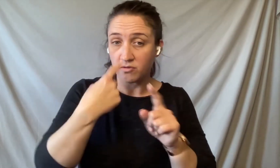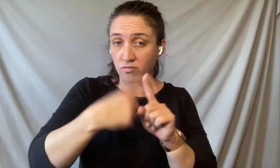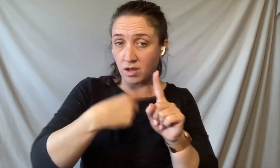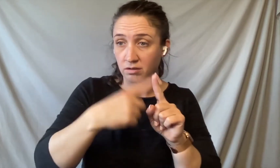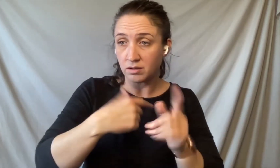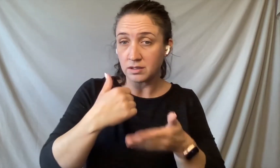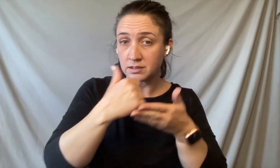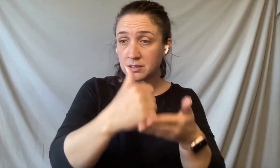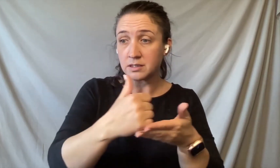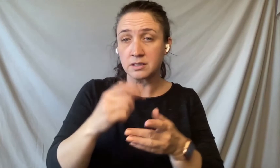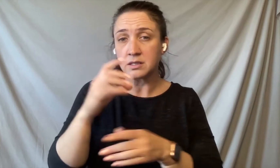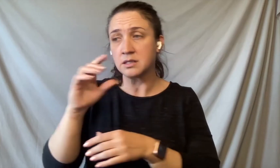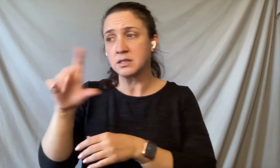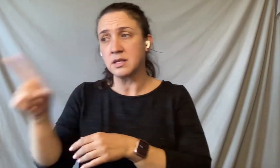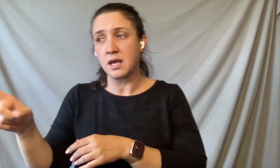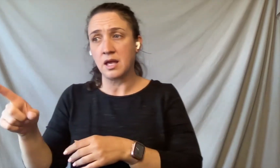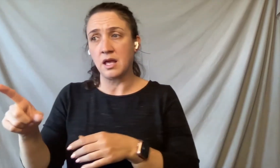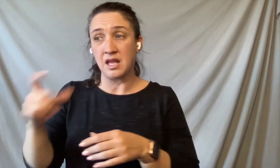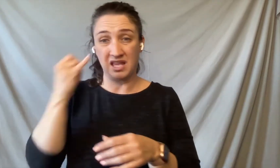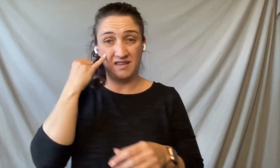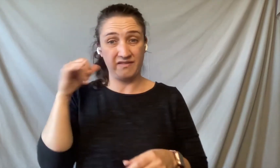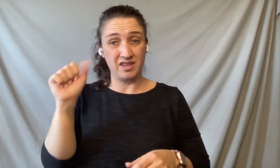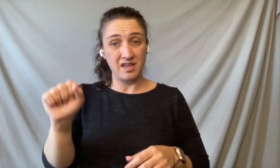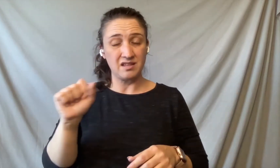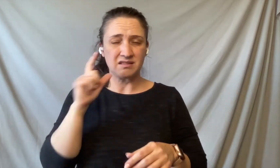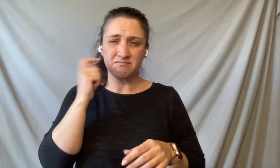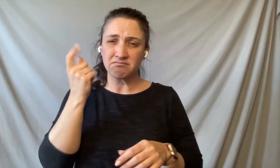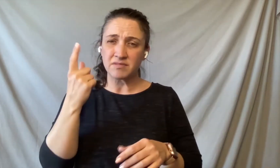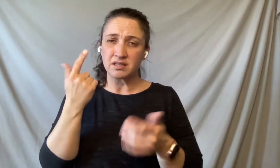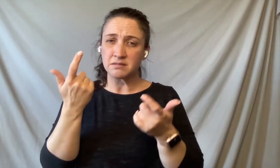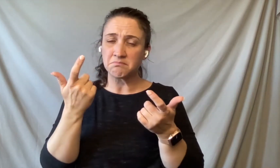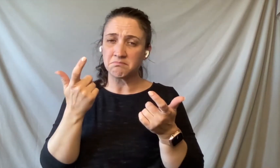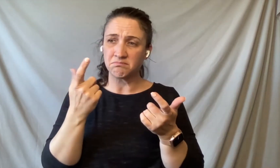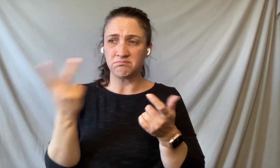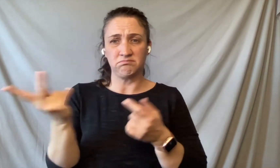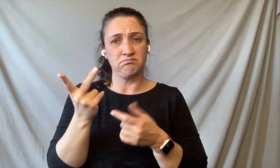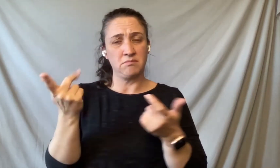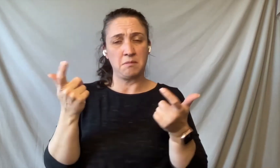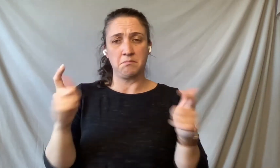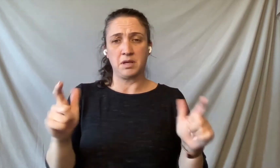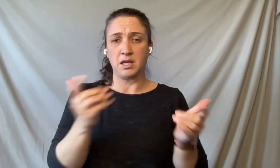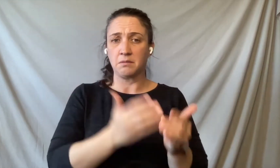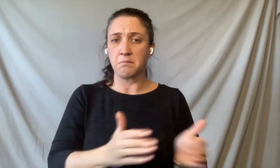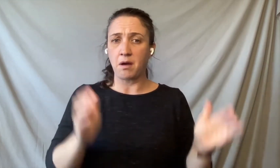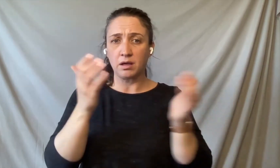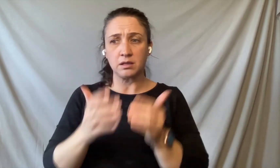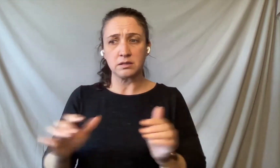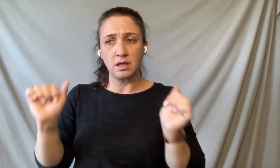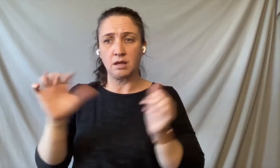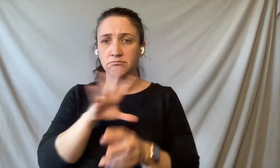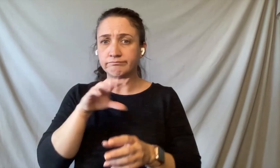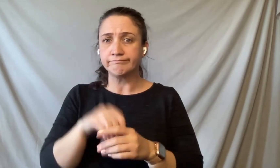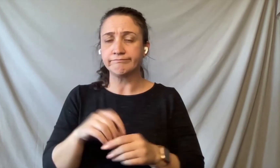those are 2 pretty big buckets as well that could encompass a lot of the different things we've talked about.